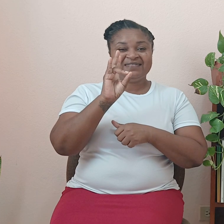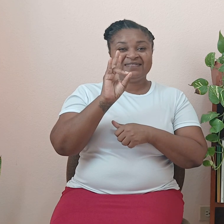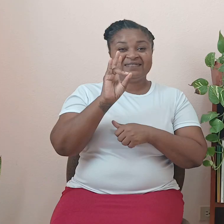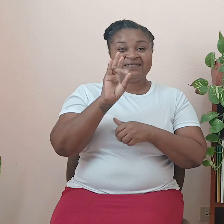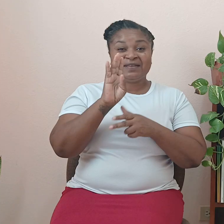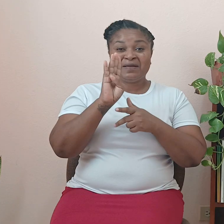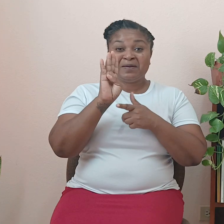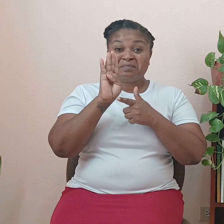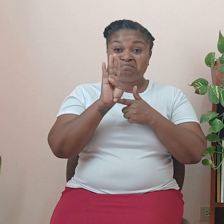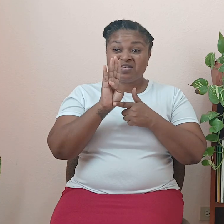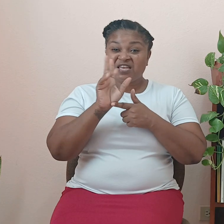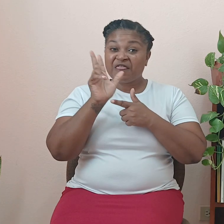B. 3.